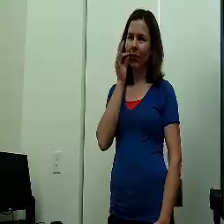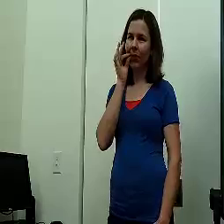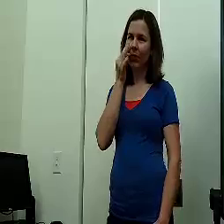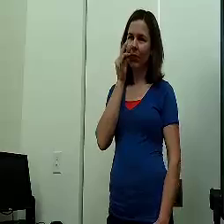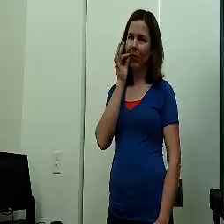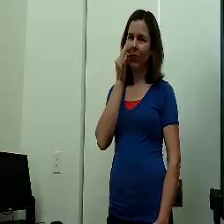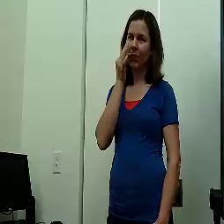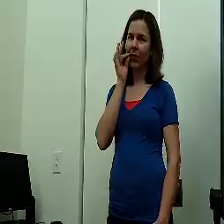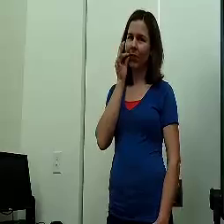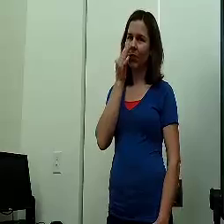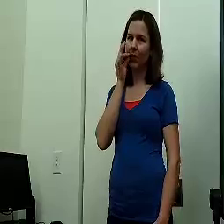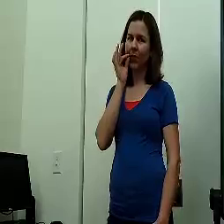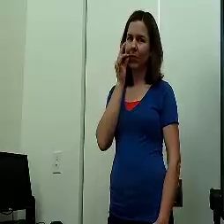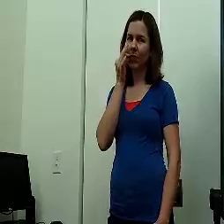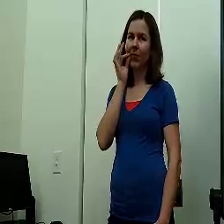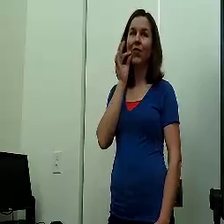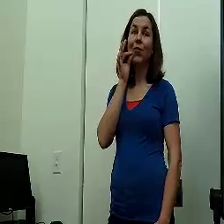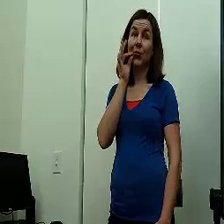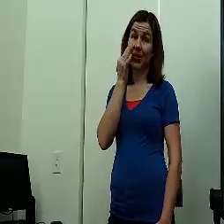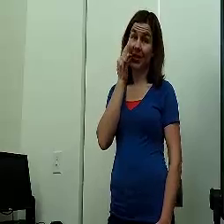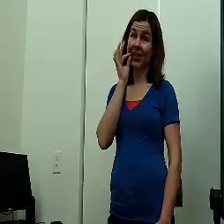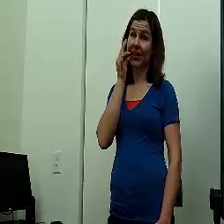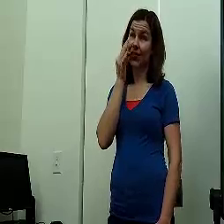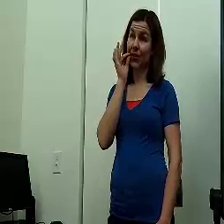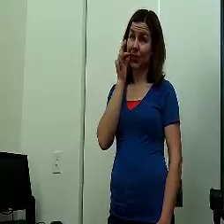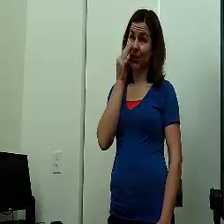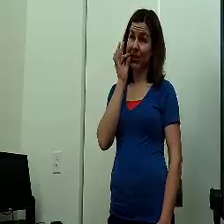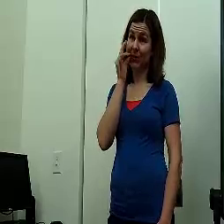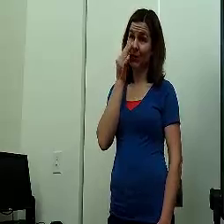Candy. Mm-mm. Fruit. This is fruit.